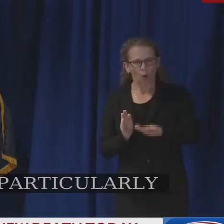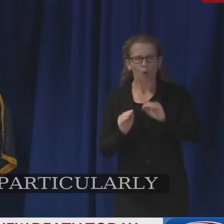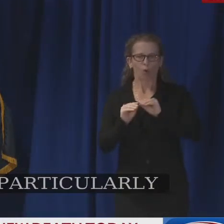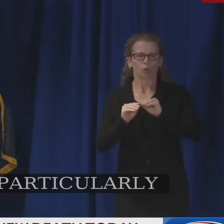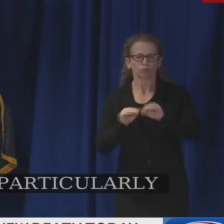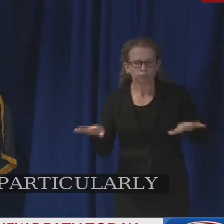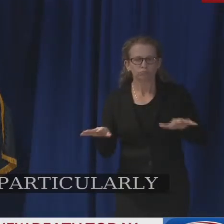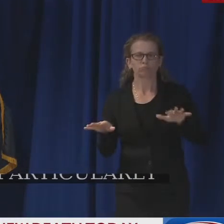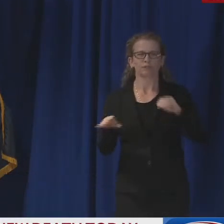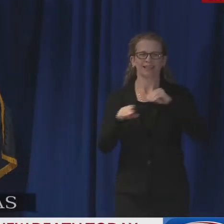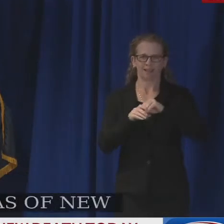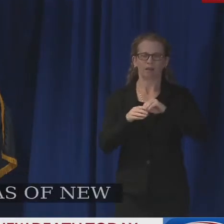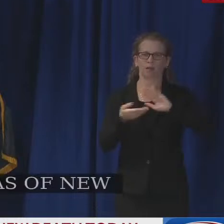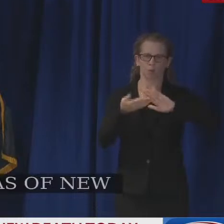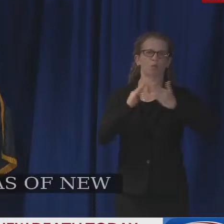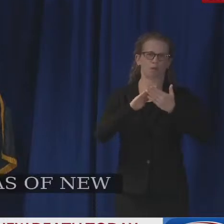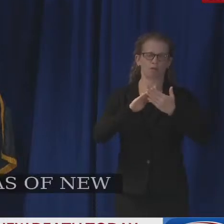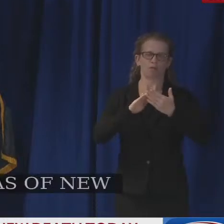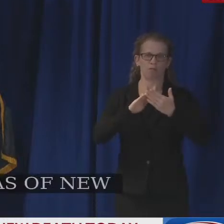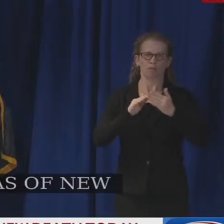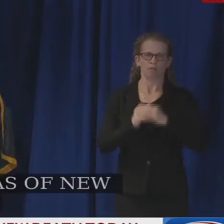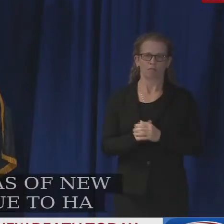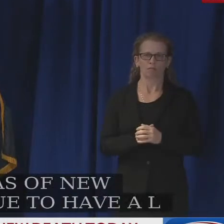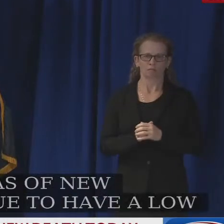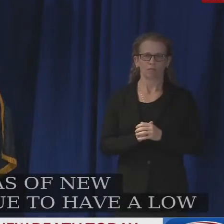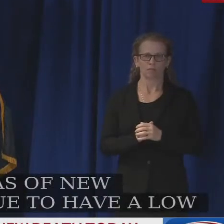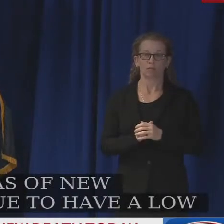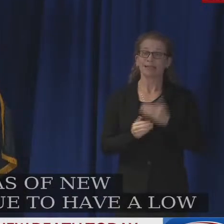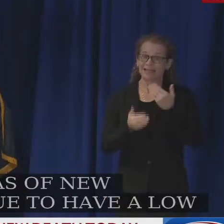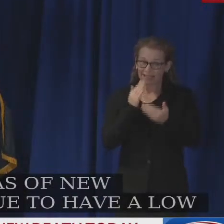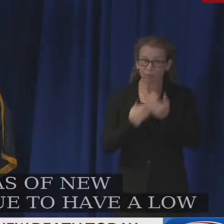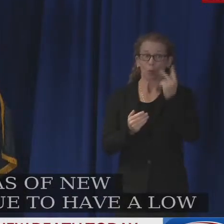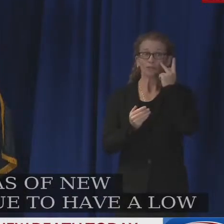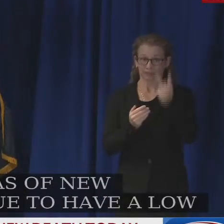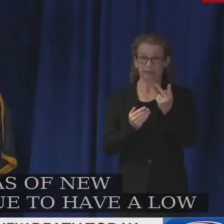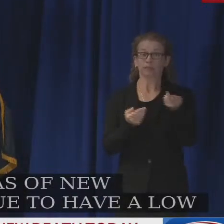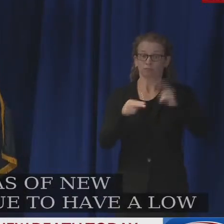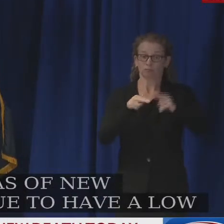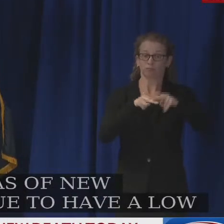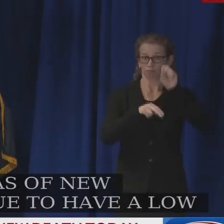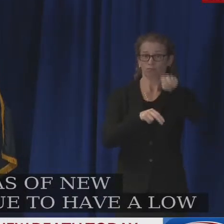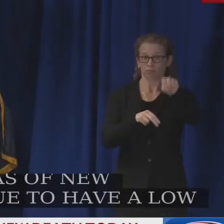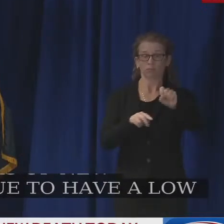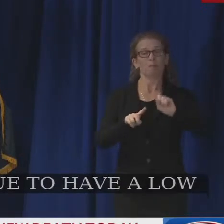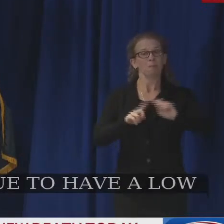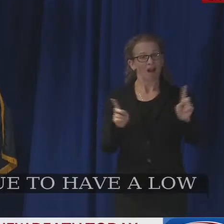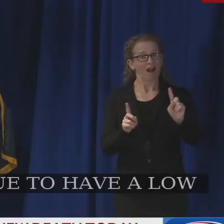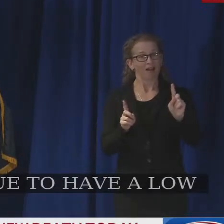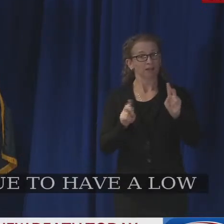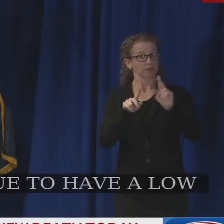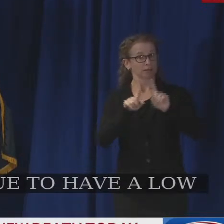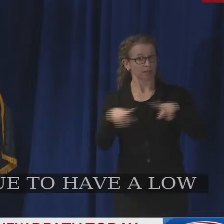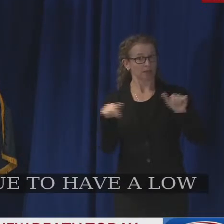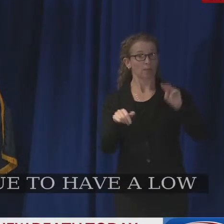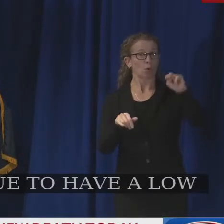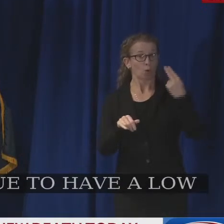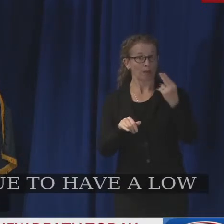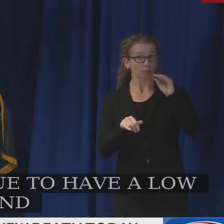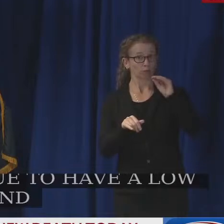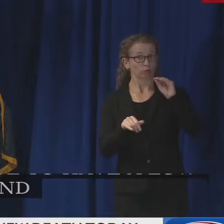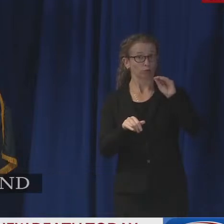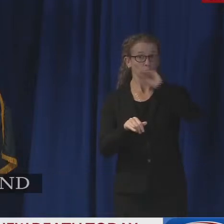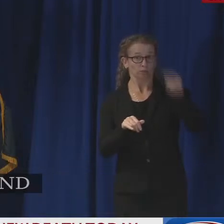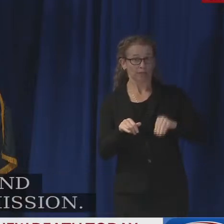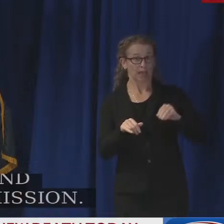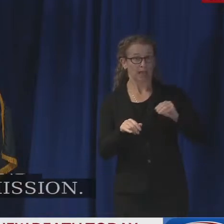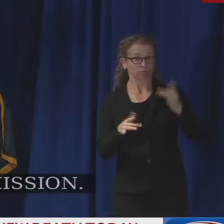level of community transmission. And despite some of the increases we've seen, New Hampshire, in fact, has one of the lowest rates of COVID-19 currently